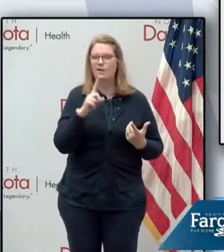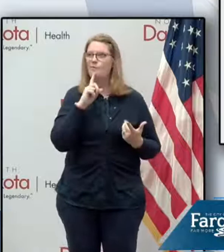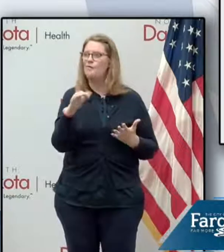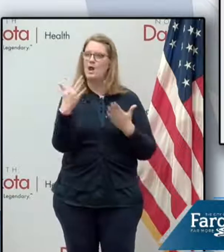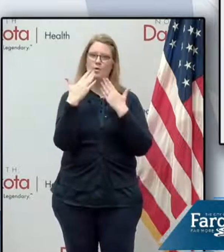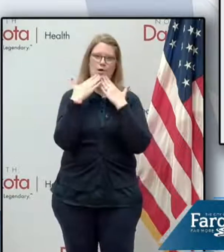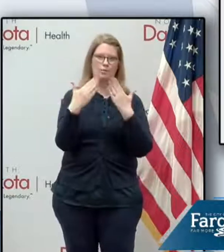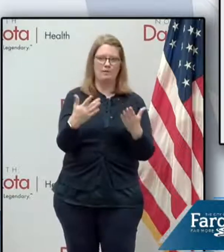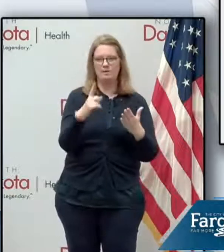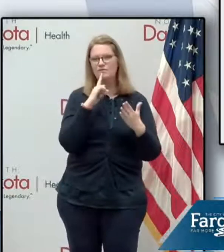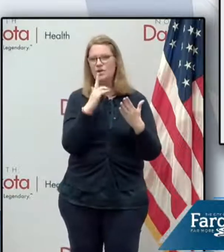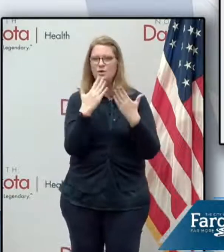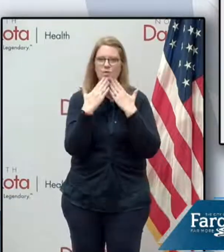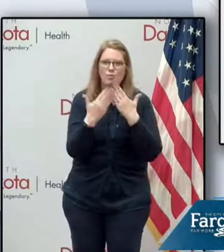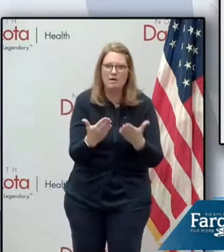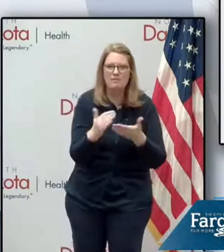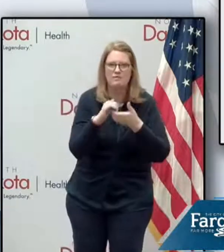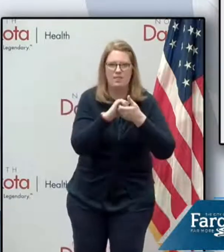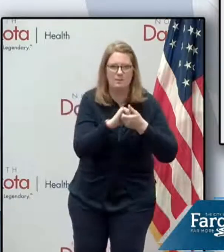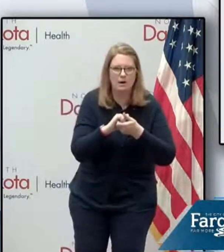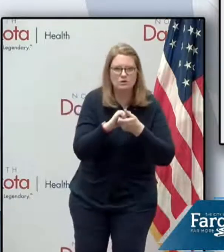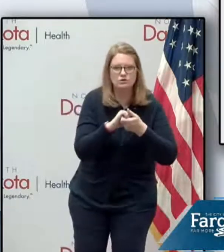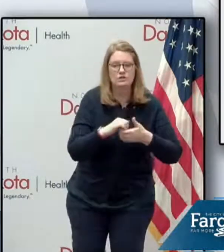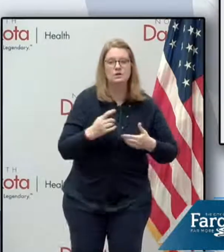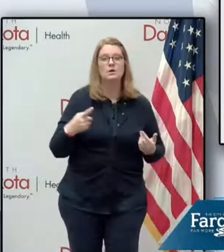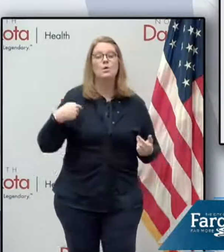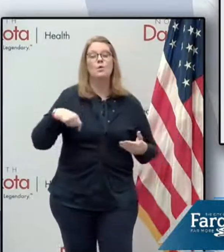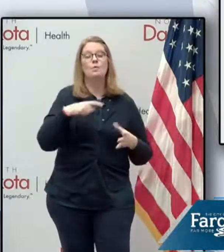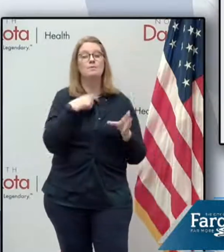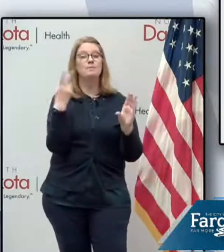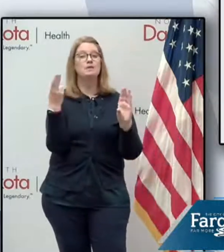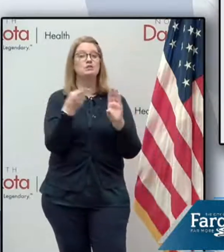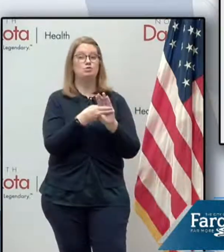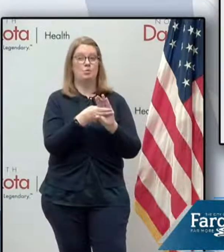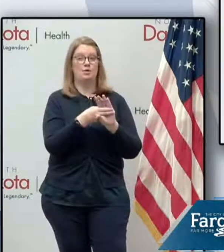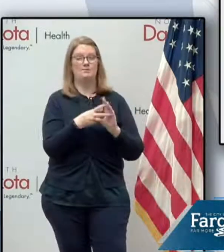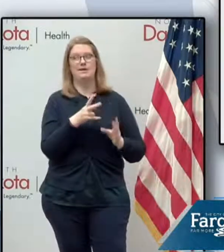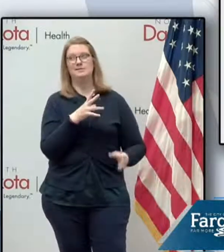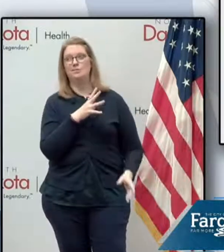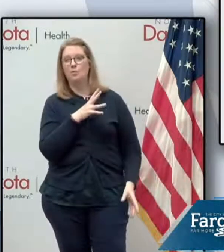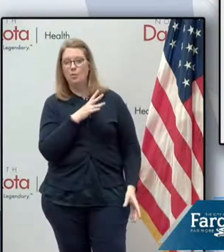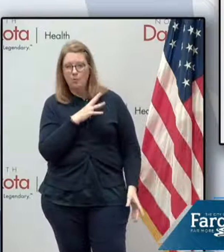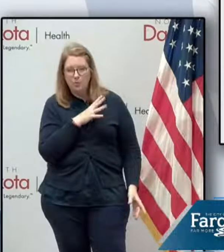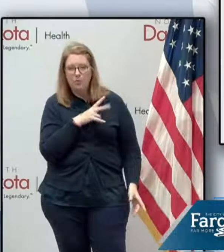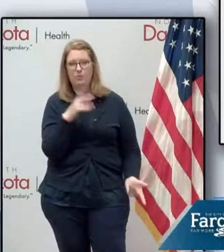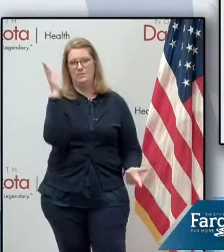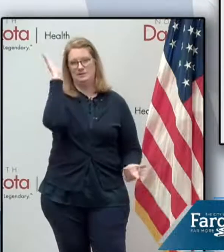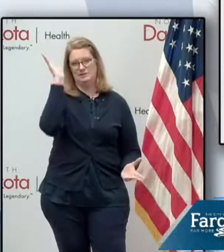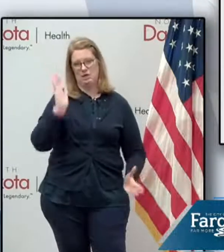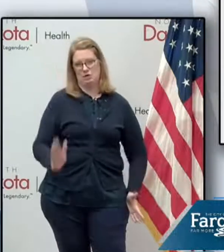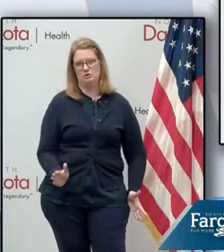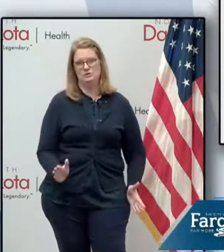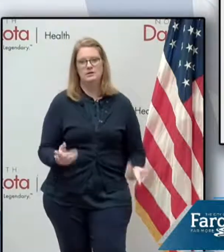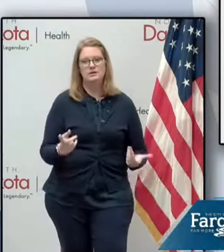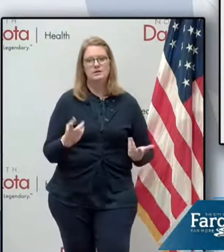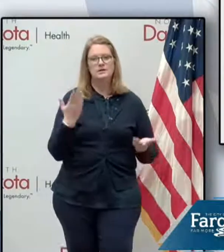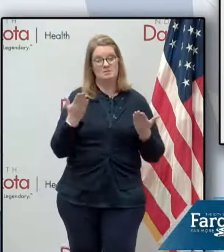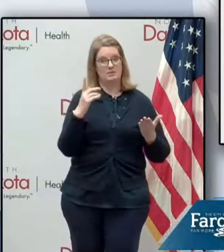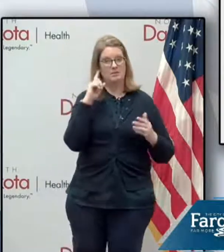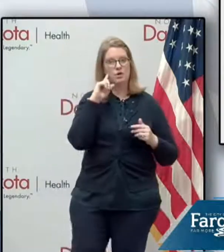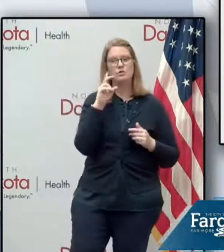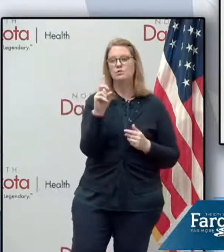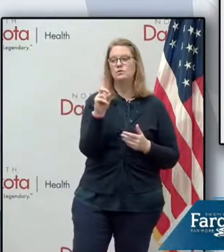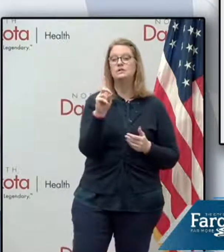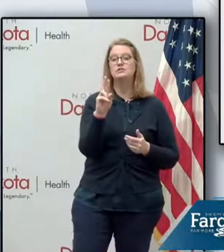grateful for their partnership. We're going to be joined by some incredible people this year. You may have heard of this guy,